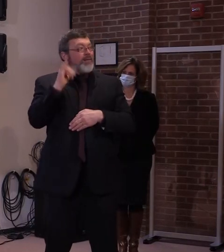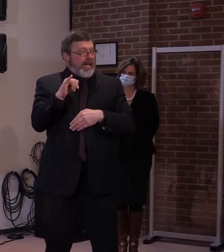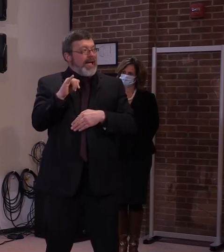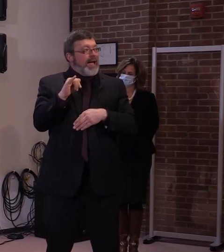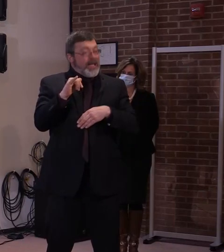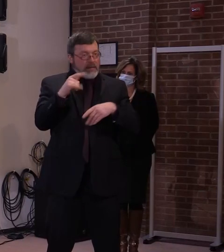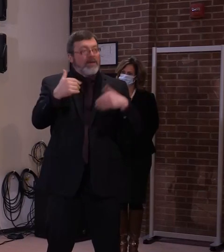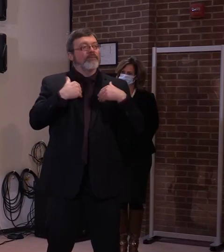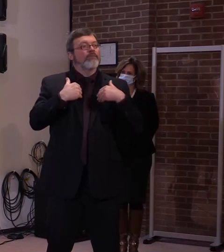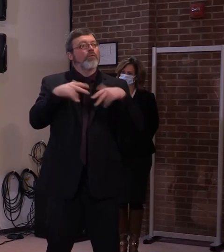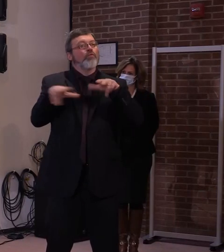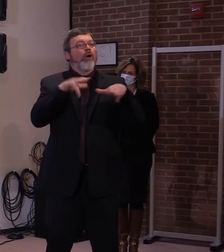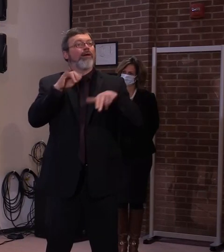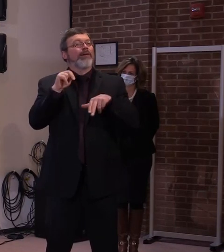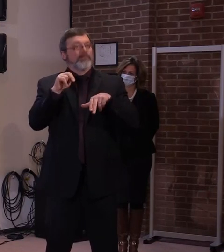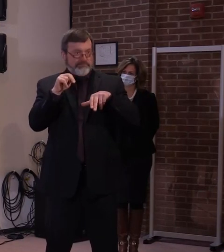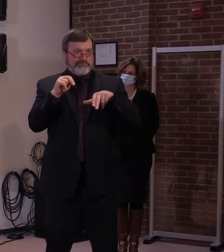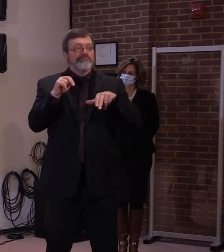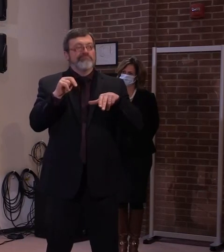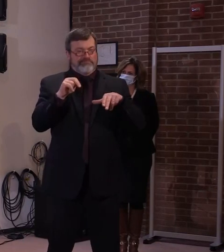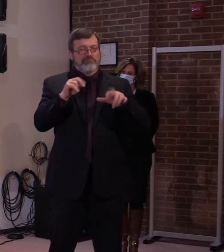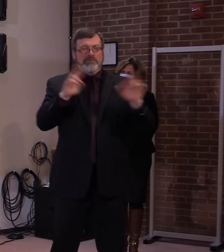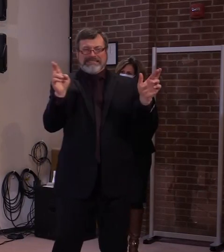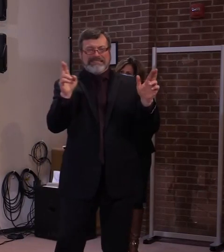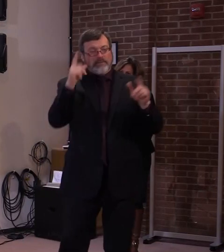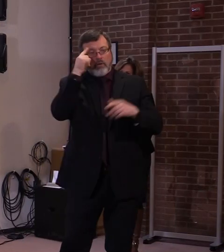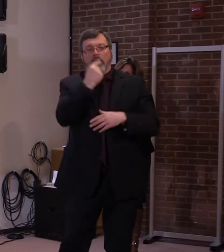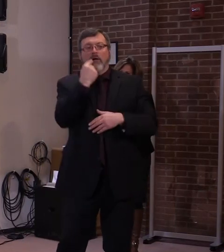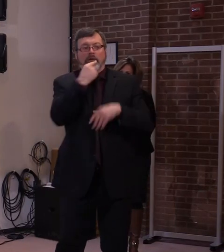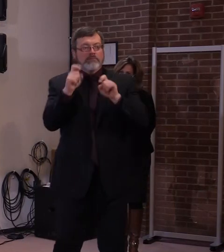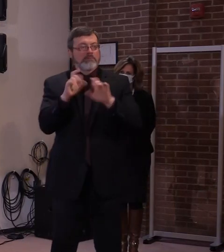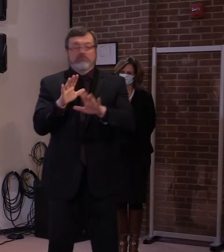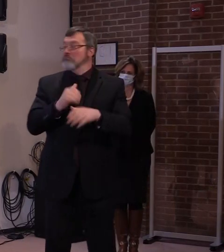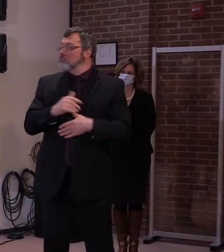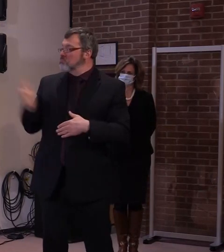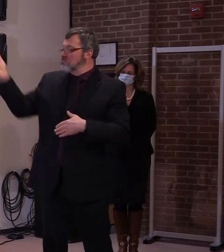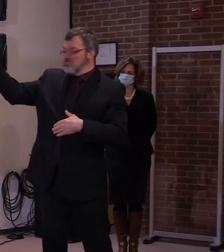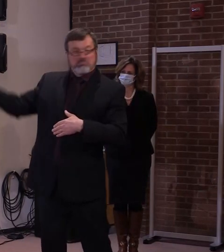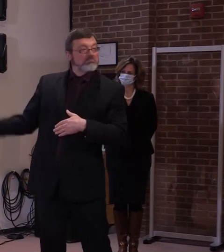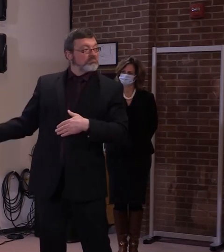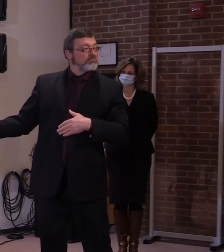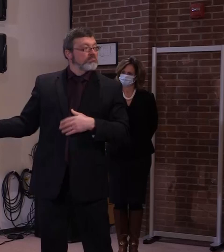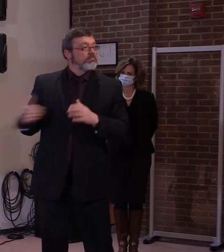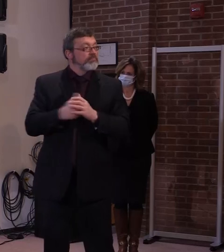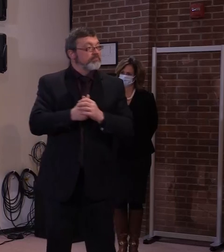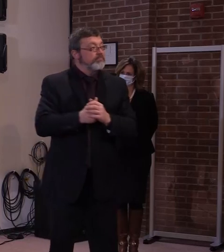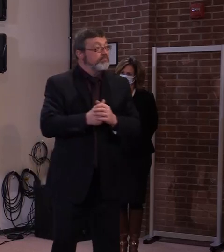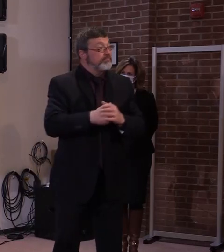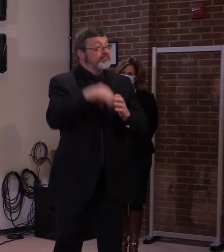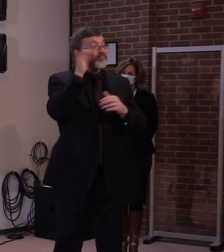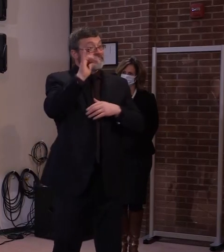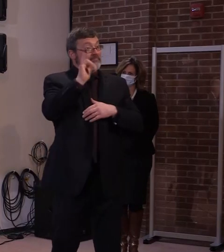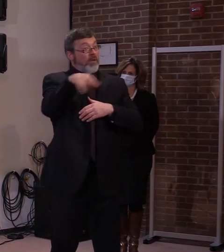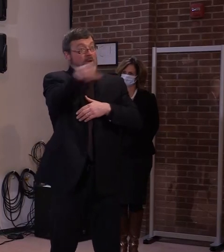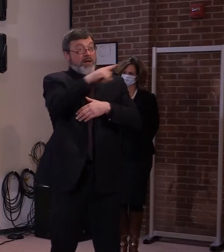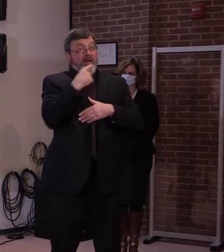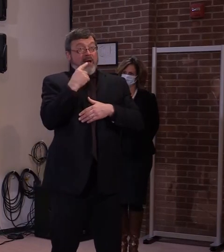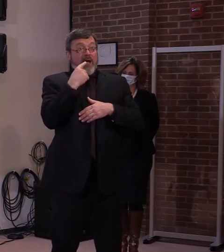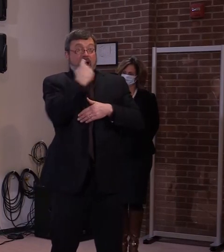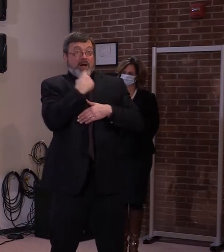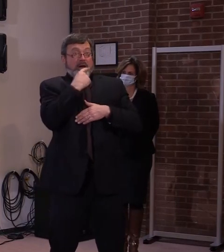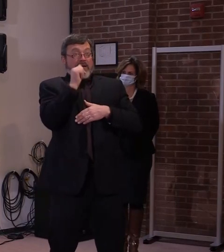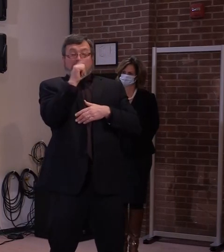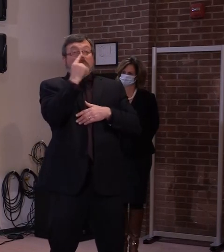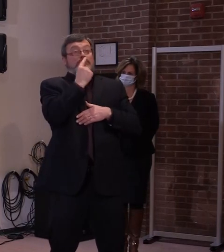as well, and they'll be handed to you as a walk-in. For take-home tests, after taking the test, you should report